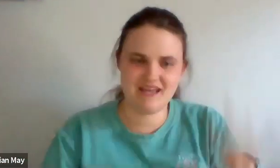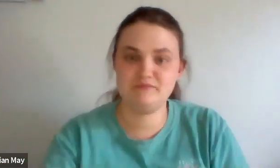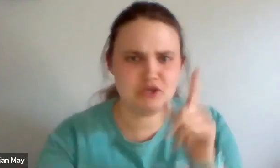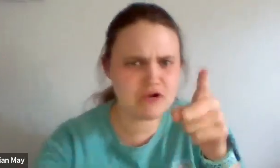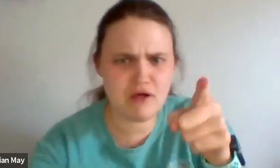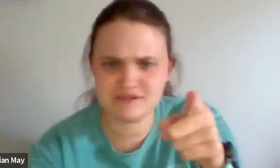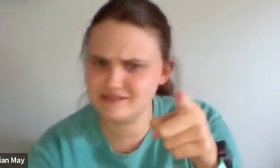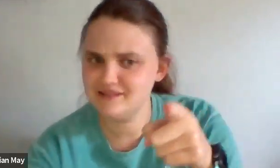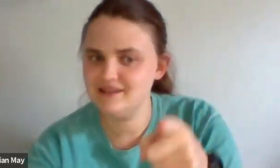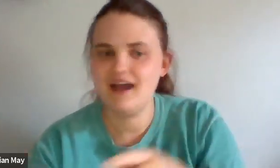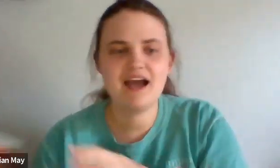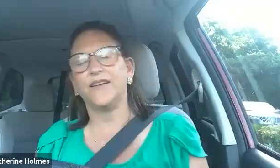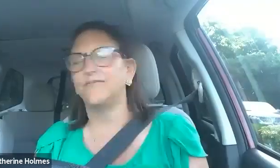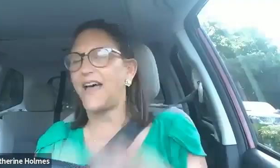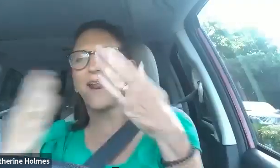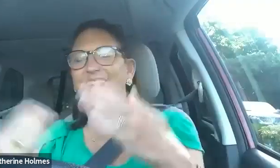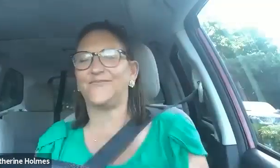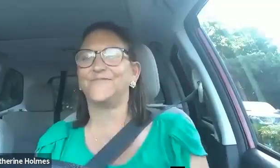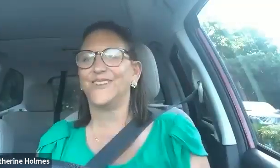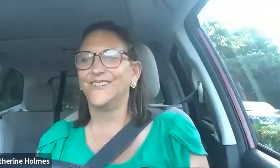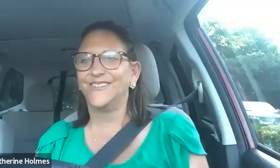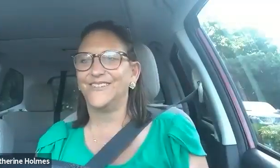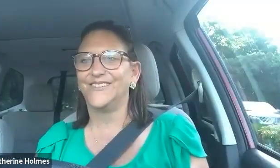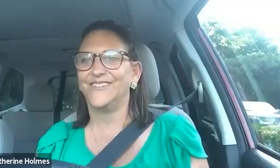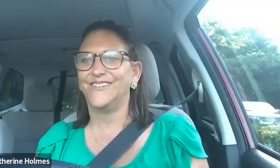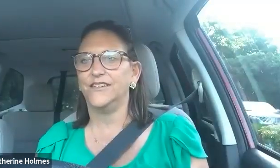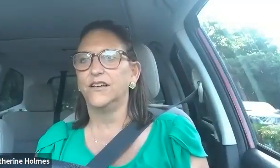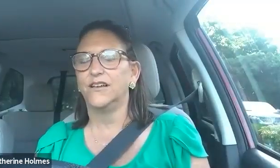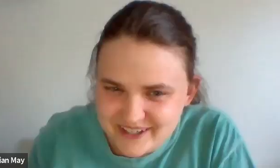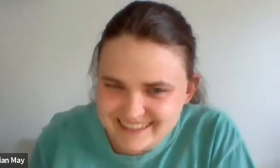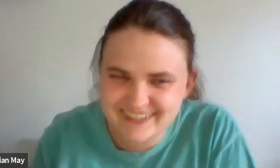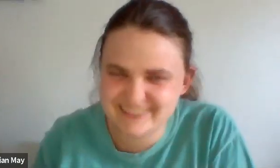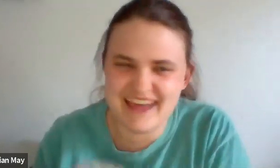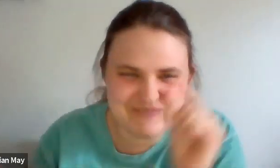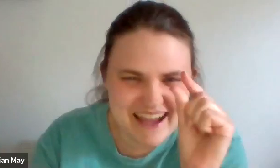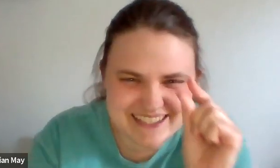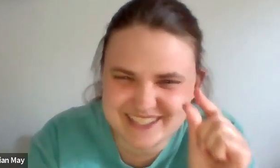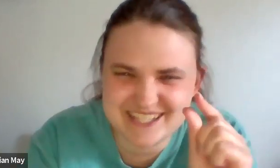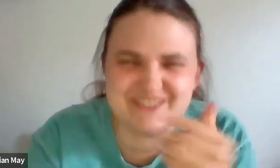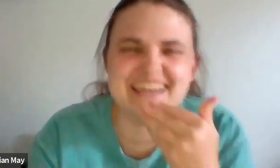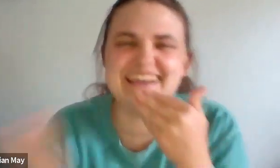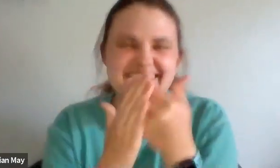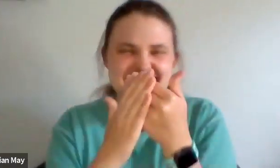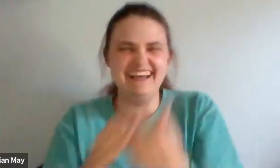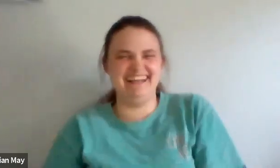but you were close. Okay, I give that's you- what I did. I give you an A- for effort. That minus is just for something